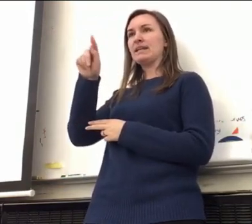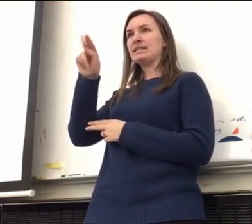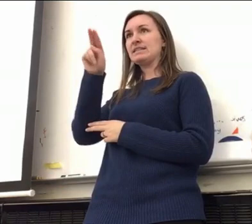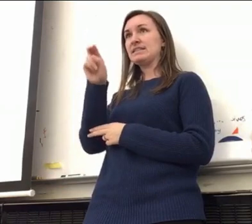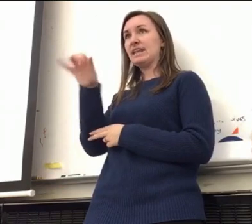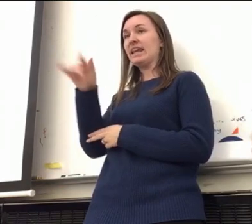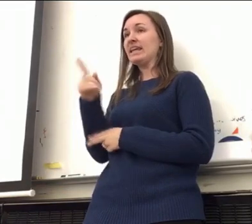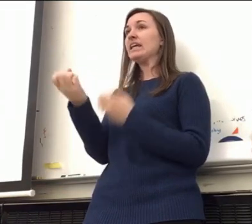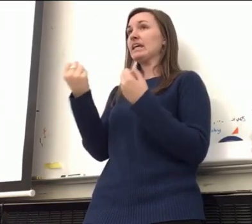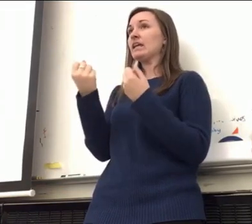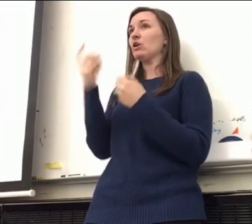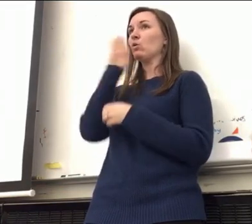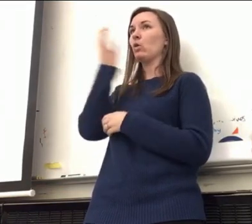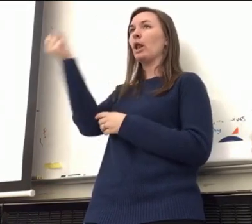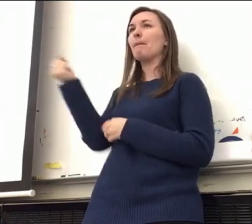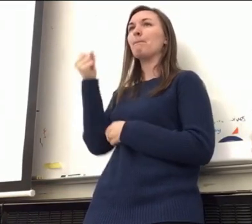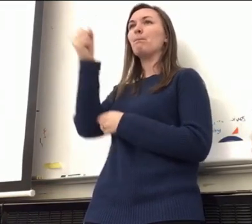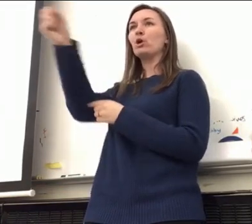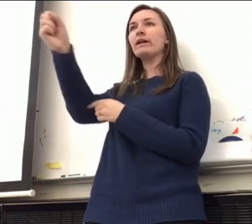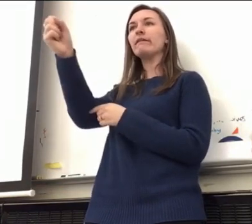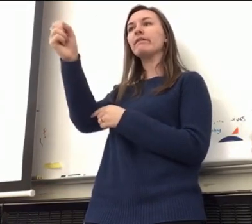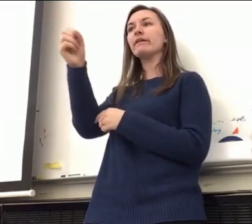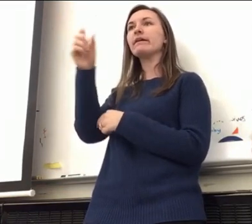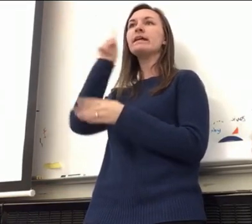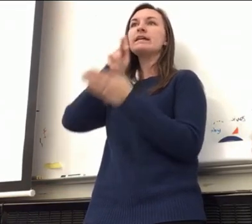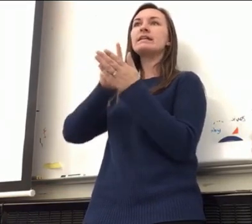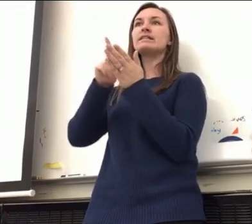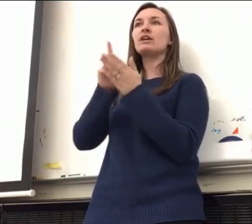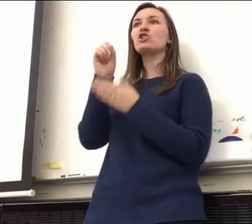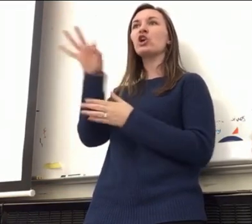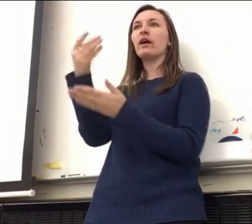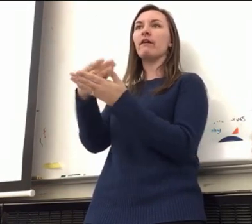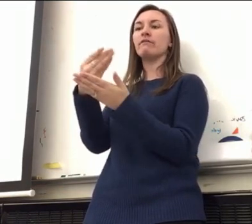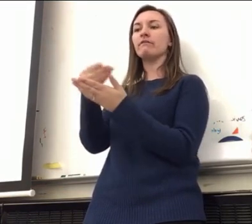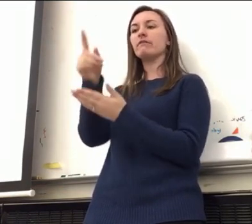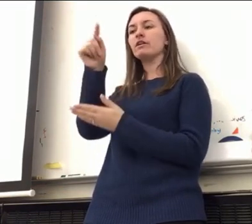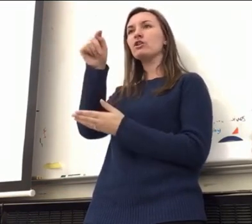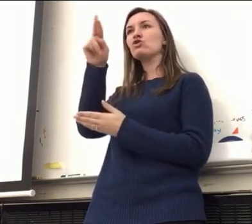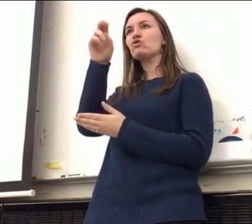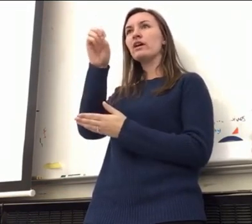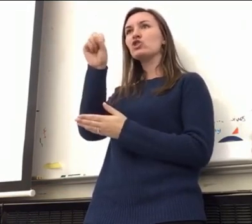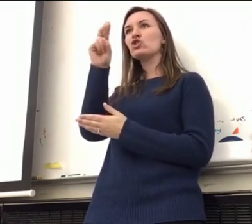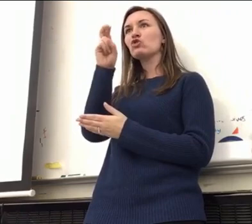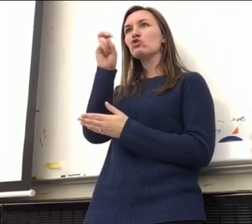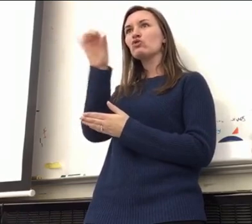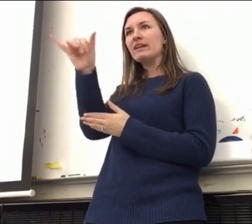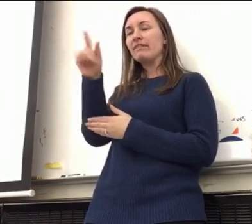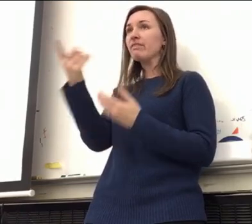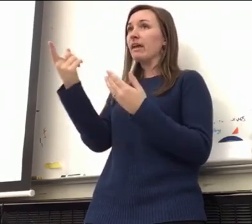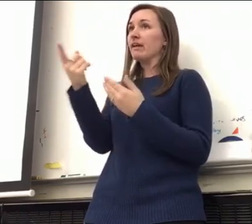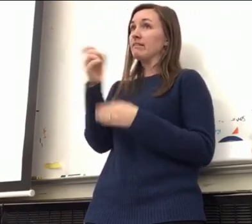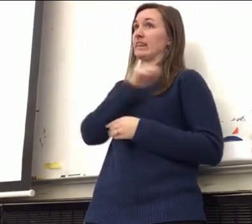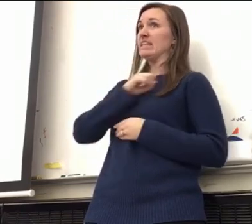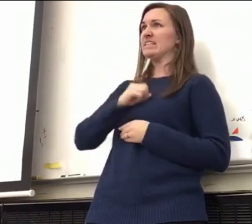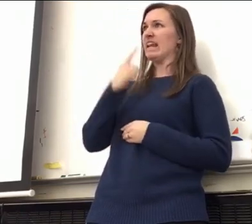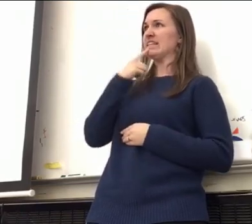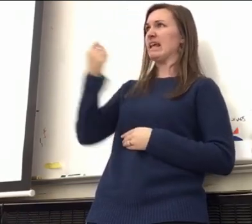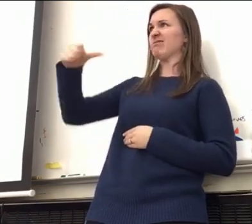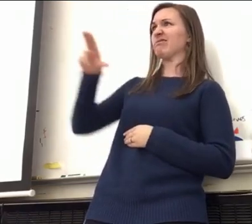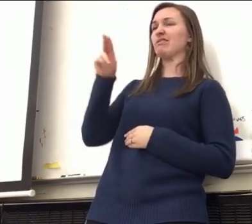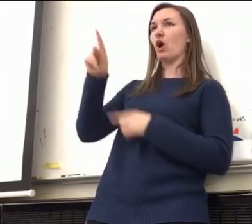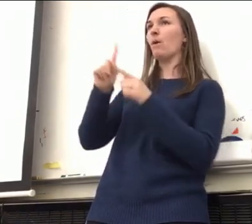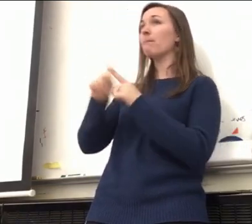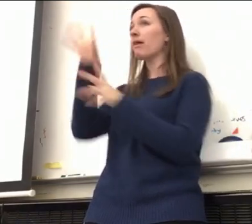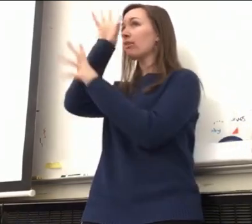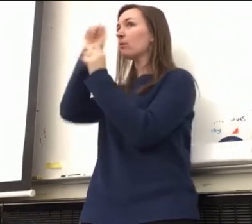into the Secretary of the Treasury. The Senate is going, or the Congress is going to deny him the seat of the Senate, but he's going to put him in a position